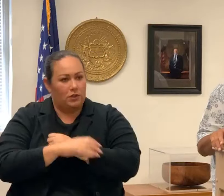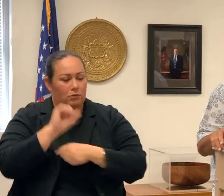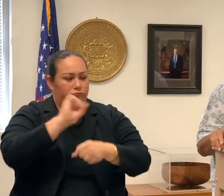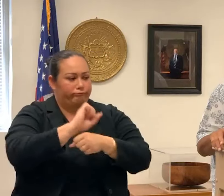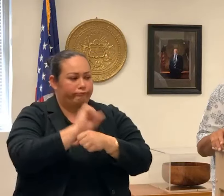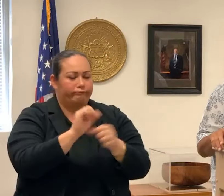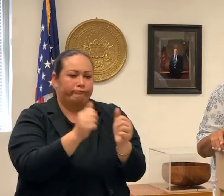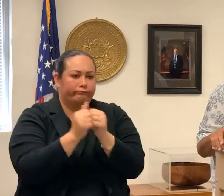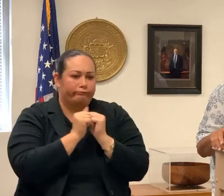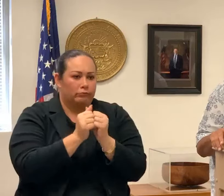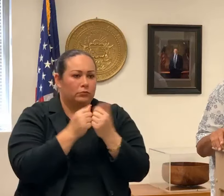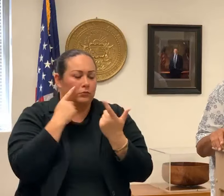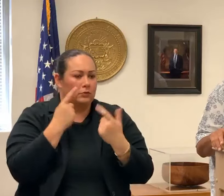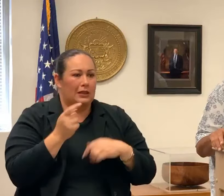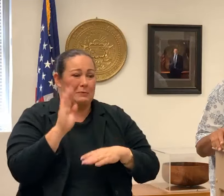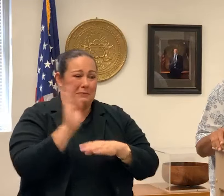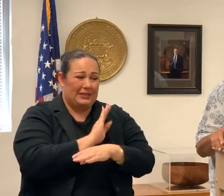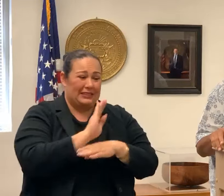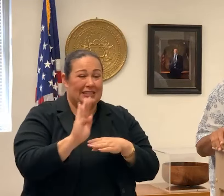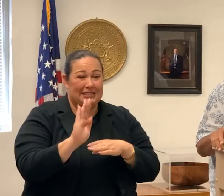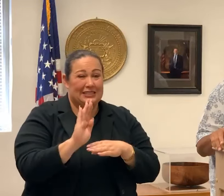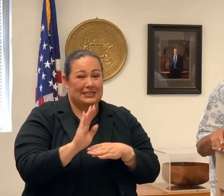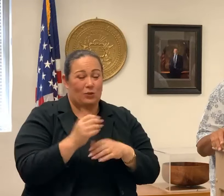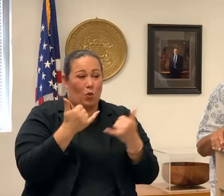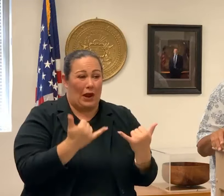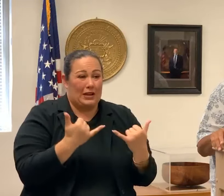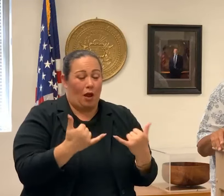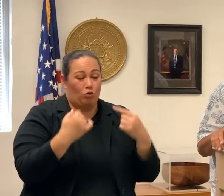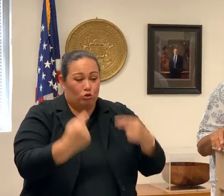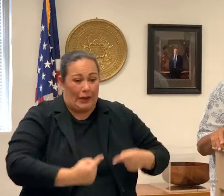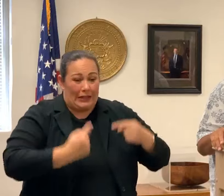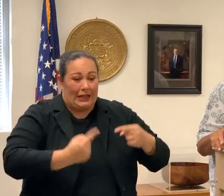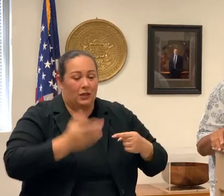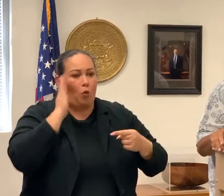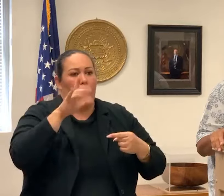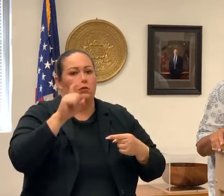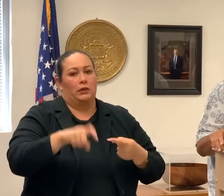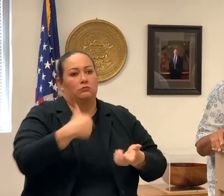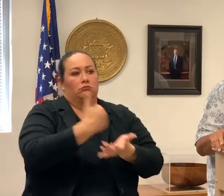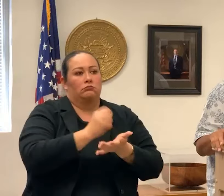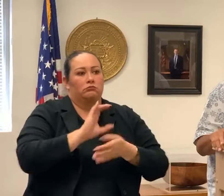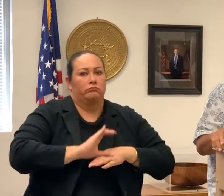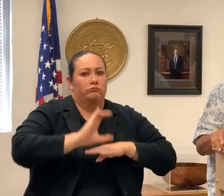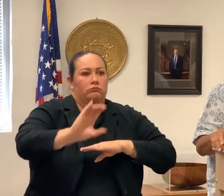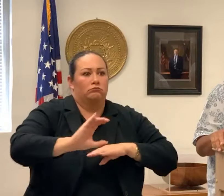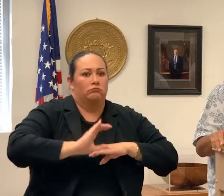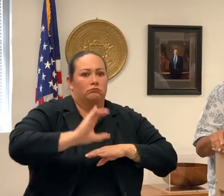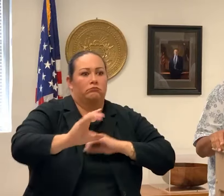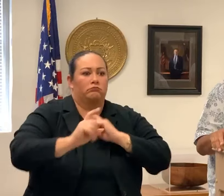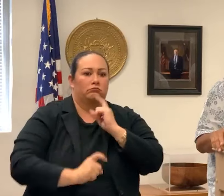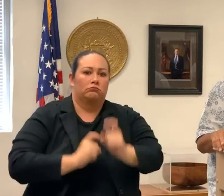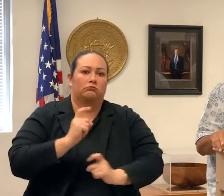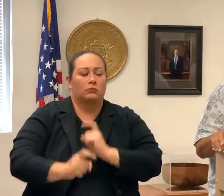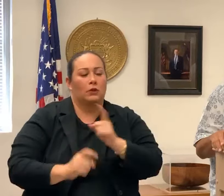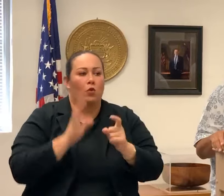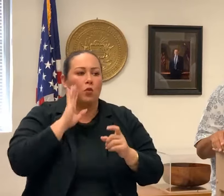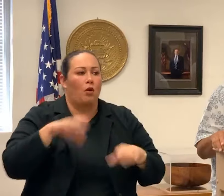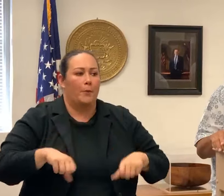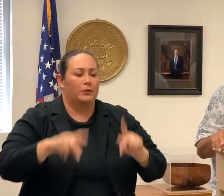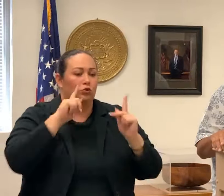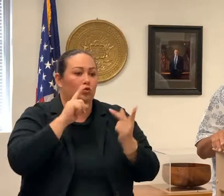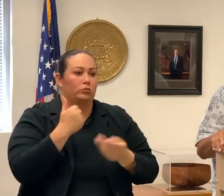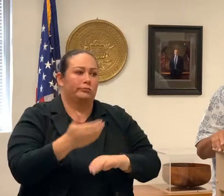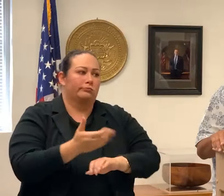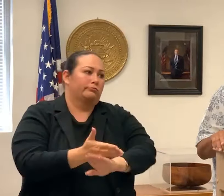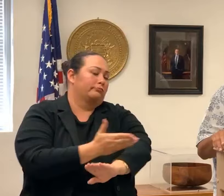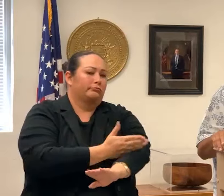because the businesses that are struggling are really going to need that help. So it's going to be an opportunity for us to help them. And as I said